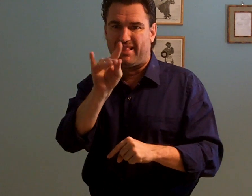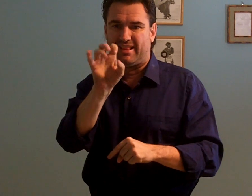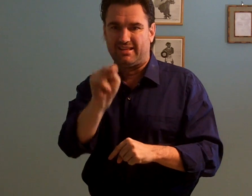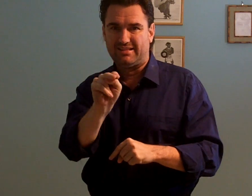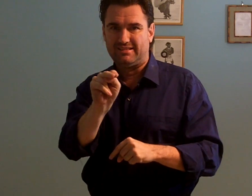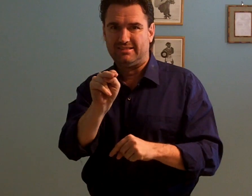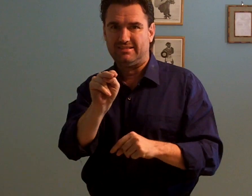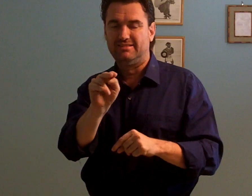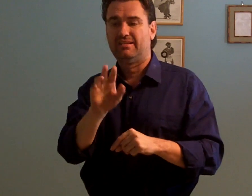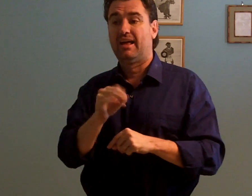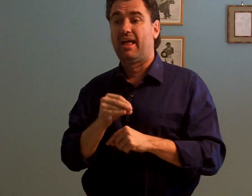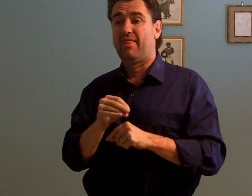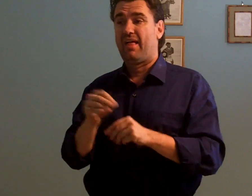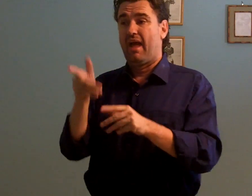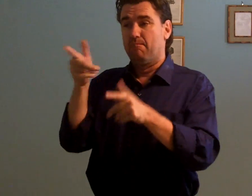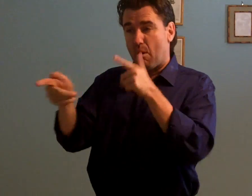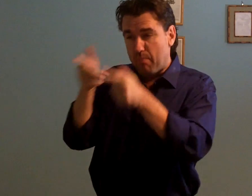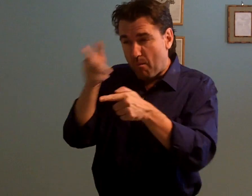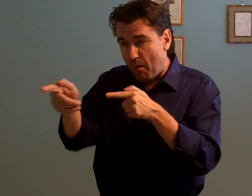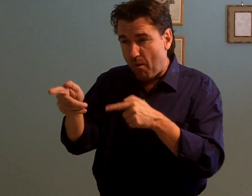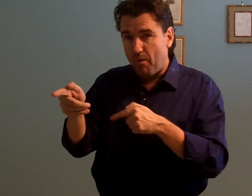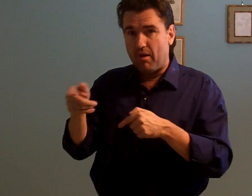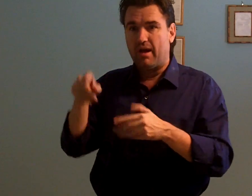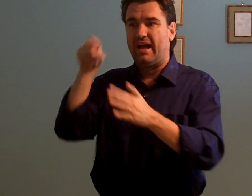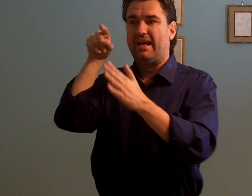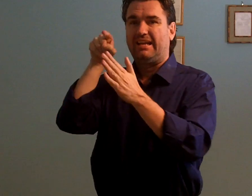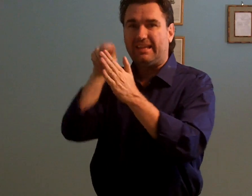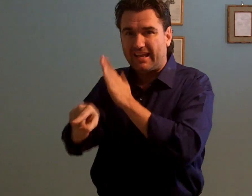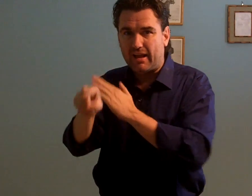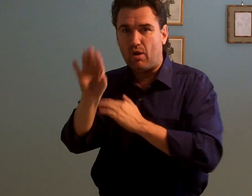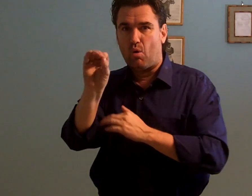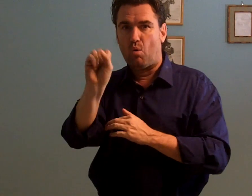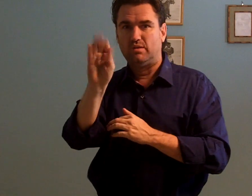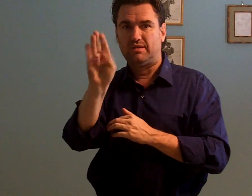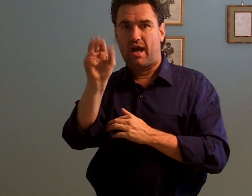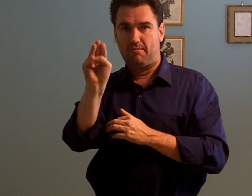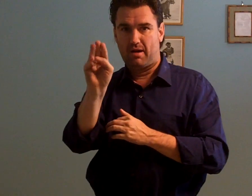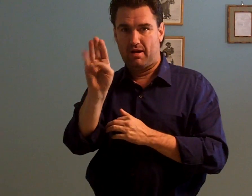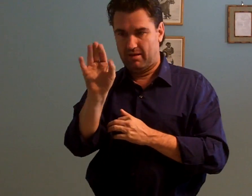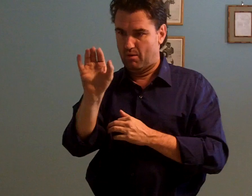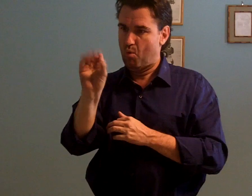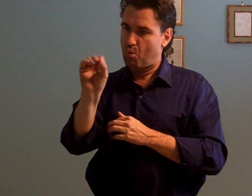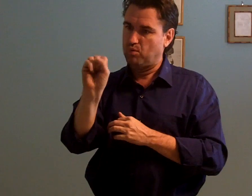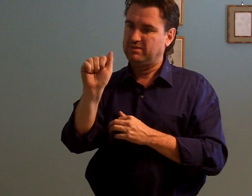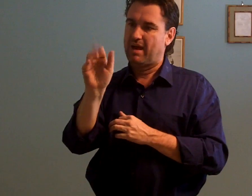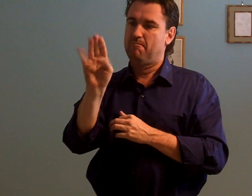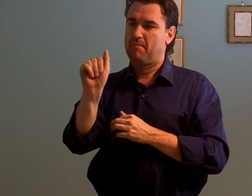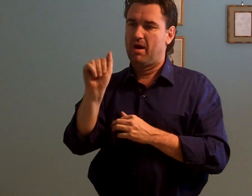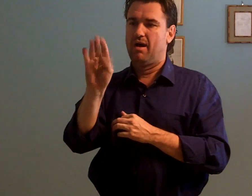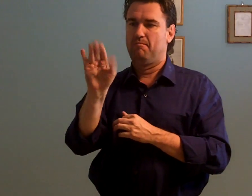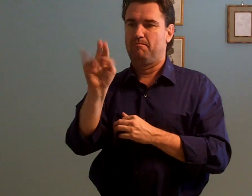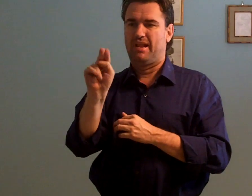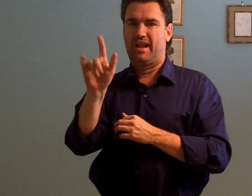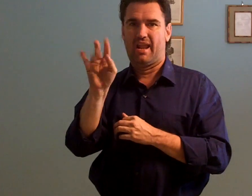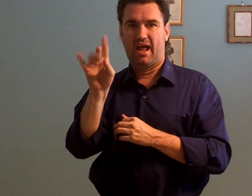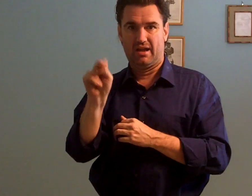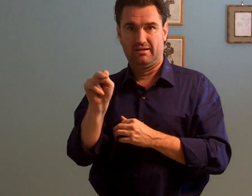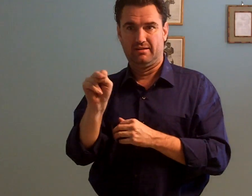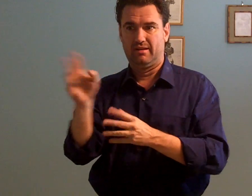firefight, they killed Osama Bin Laden and took custody of his body. For over 2 decades, Bin Laden